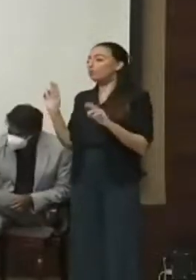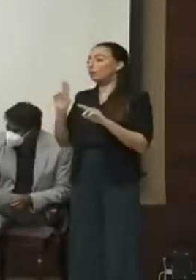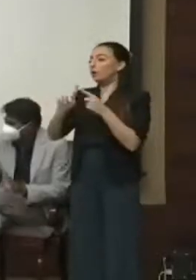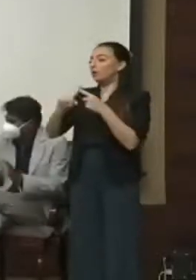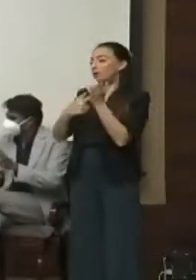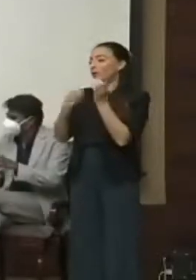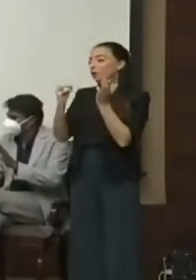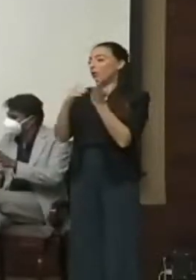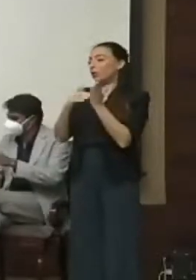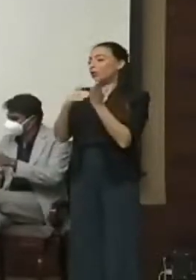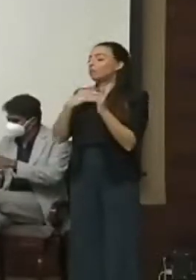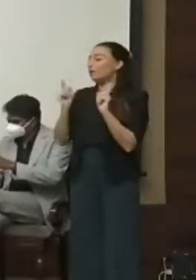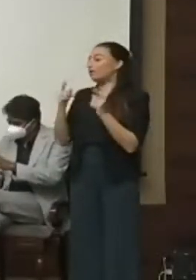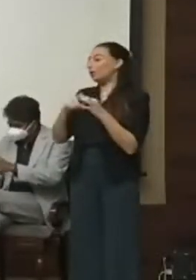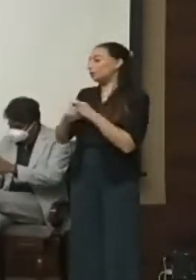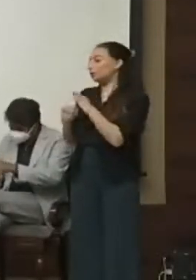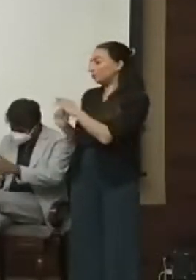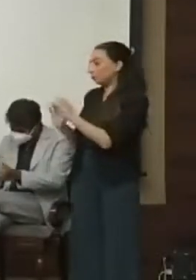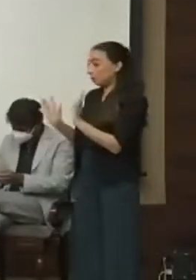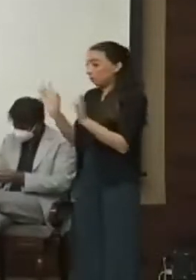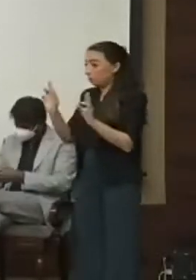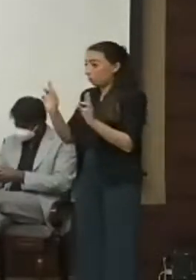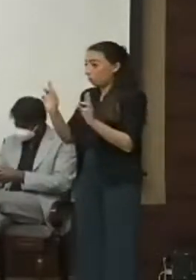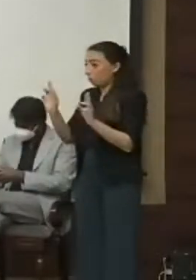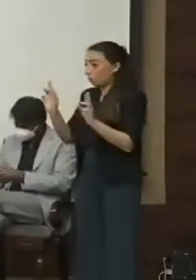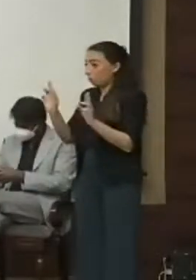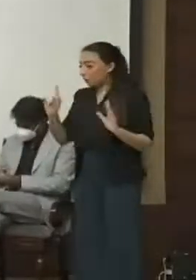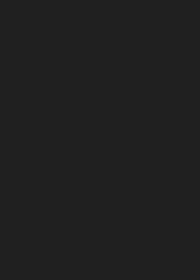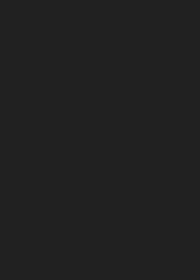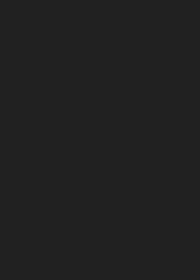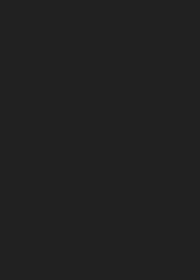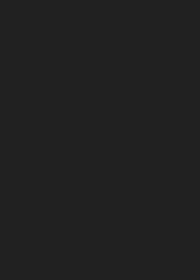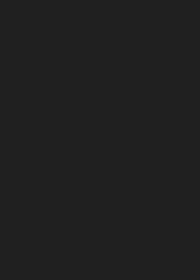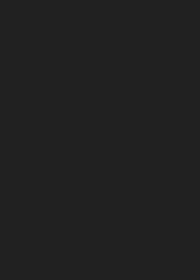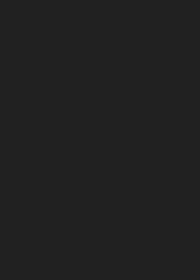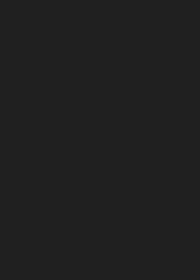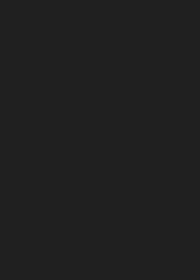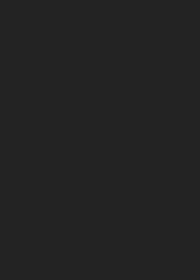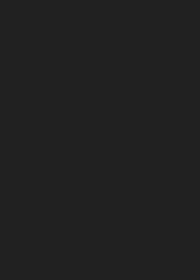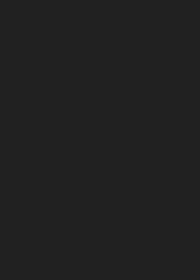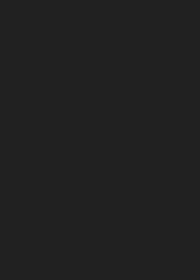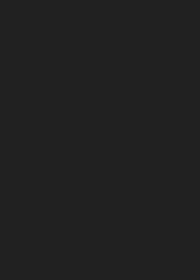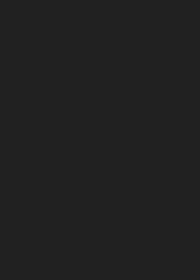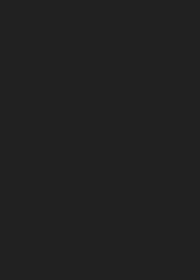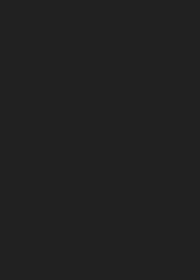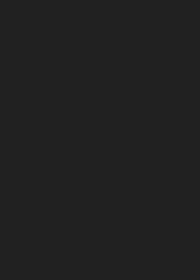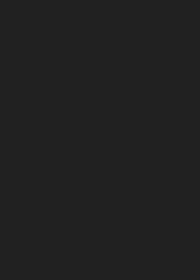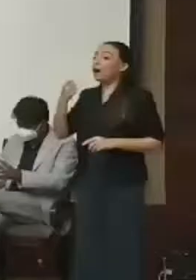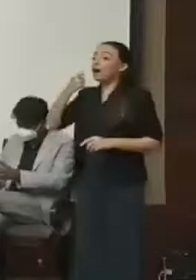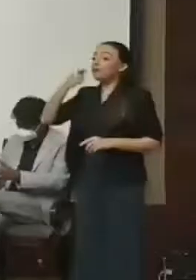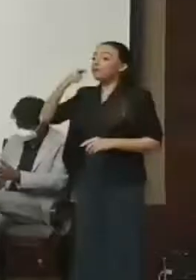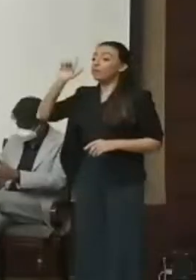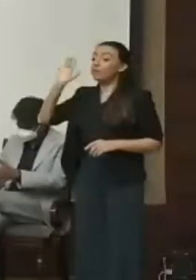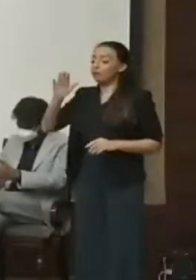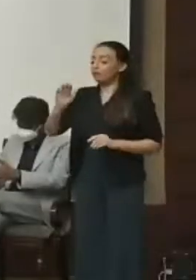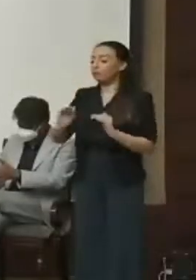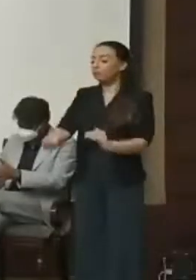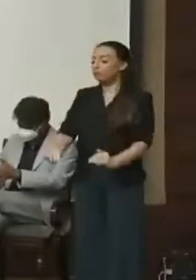panelists? Okay. So Firoz is a father of a person